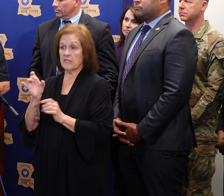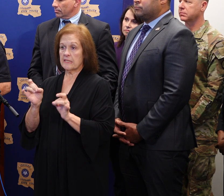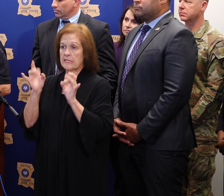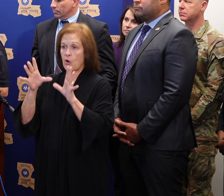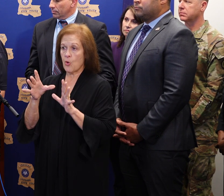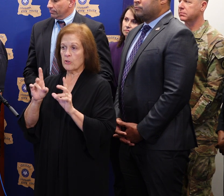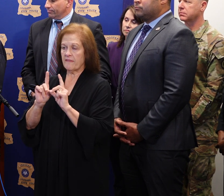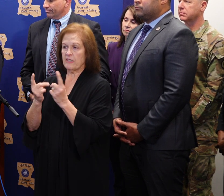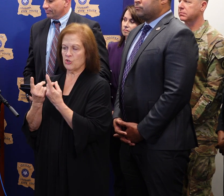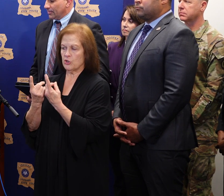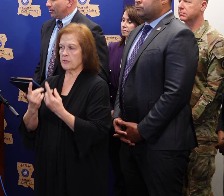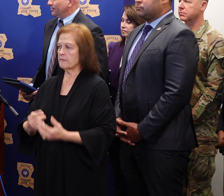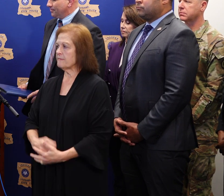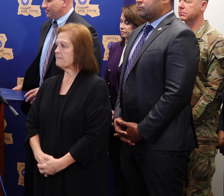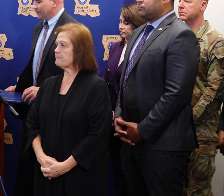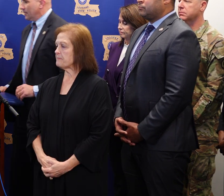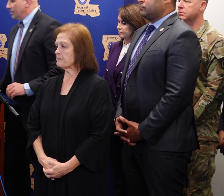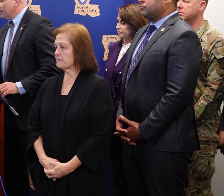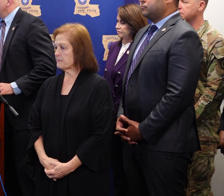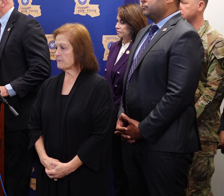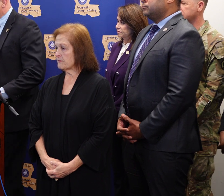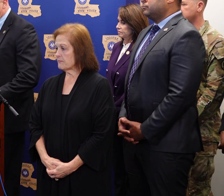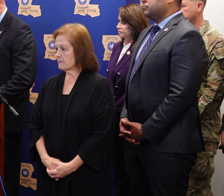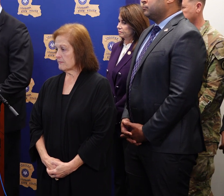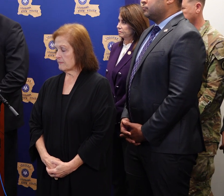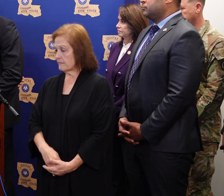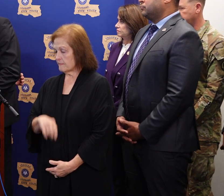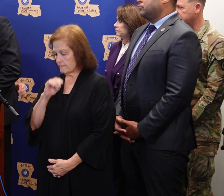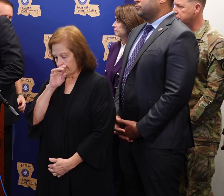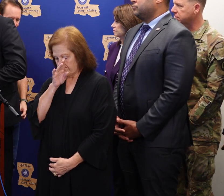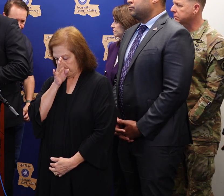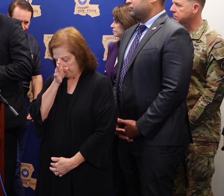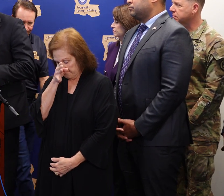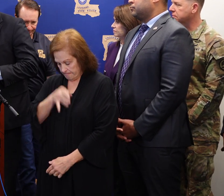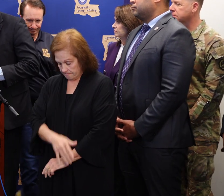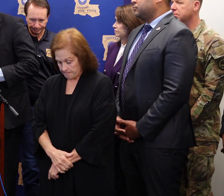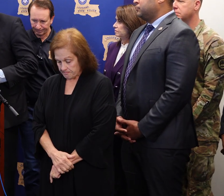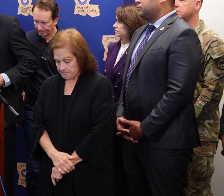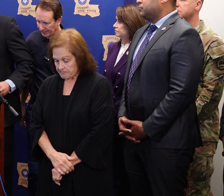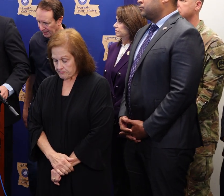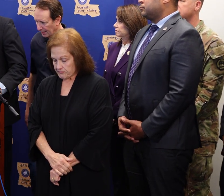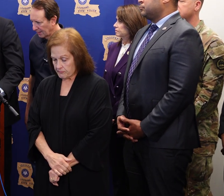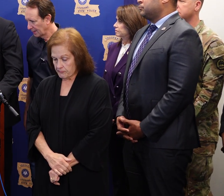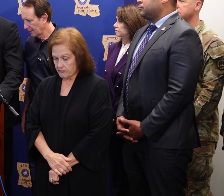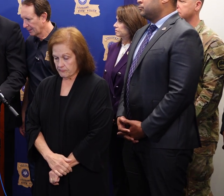Terrorism Division. Chris? Thank you, Governor Landry.